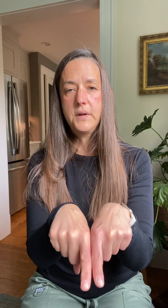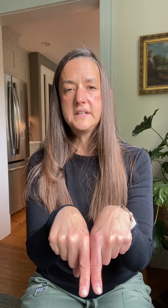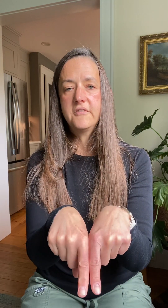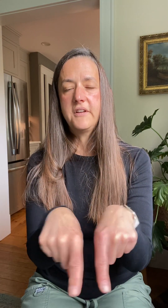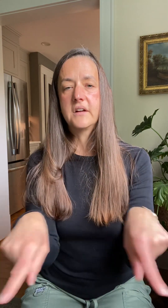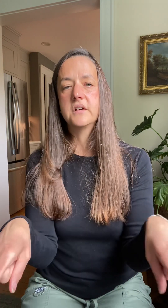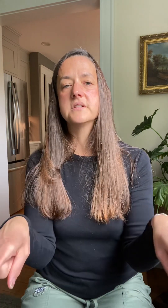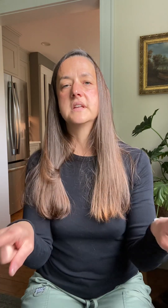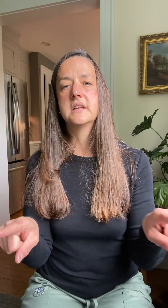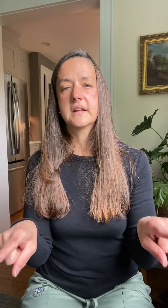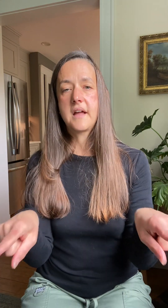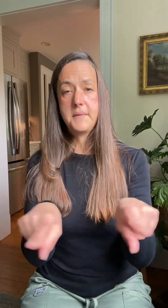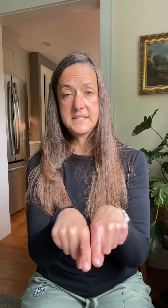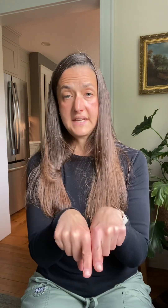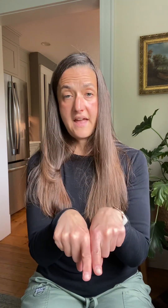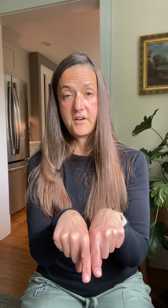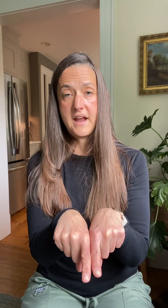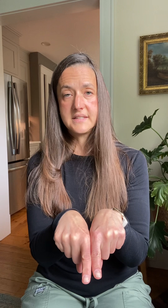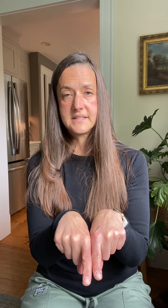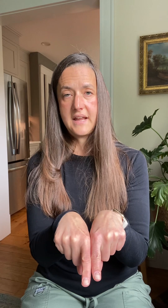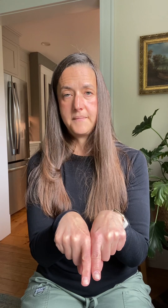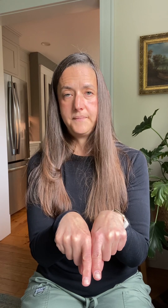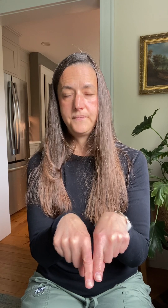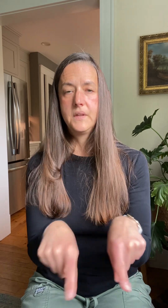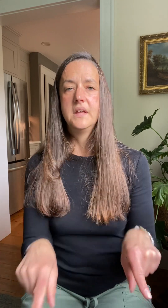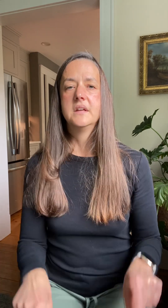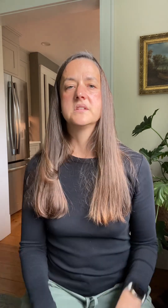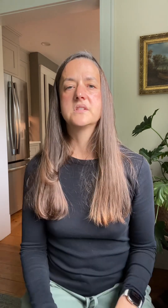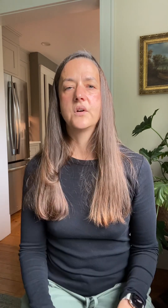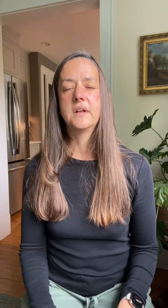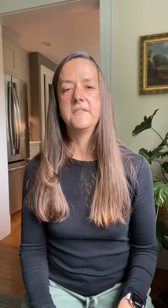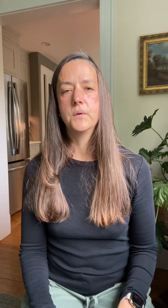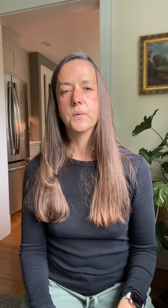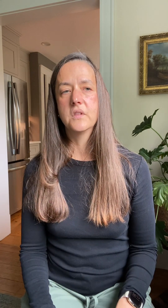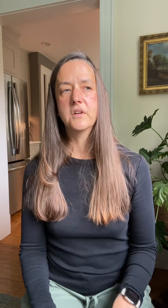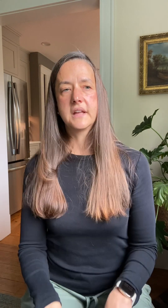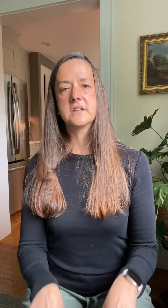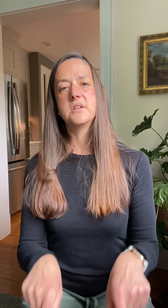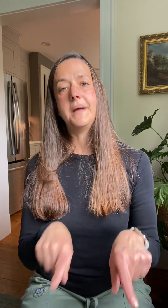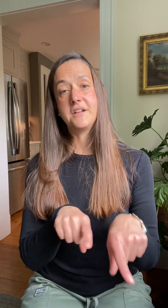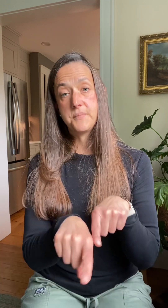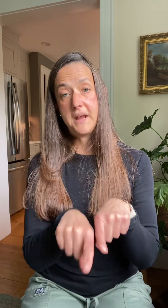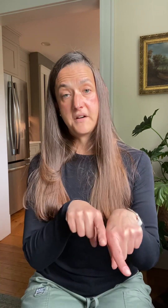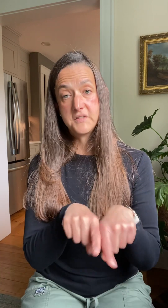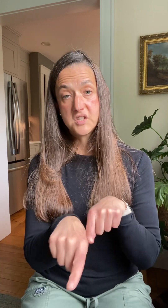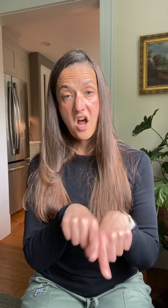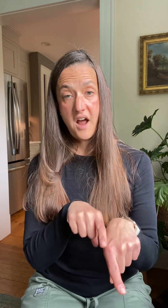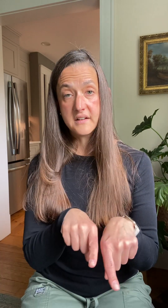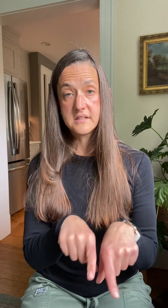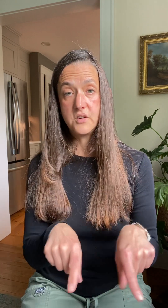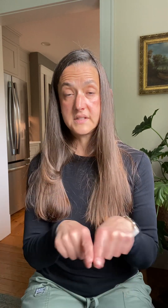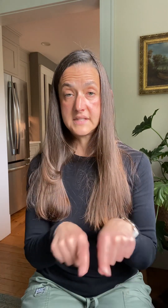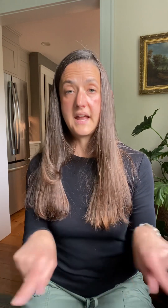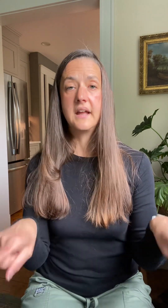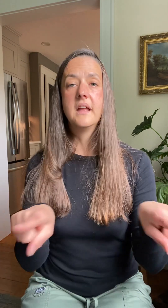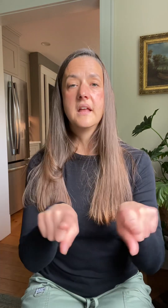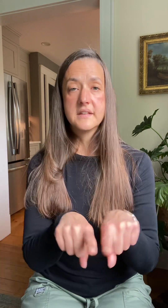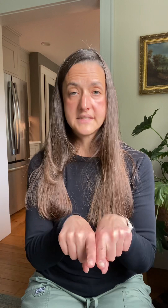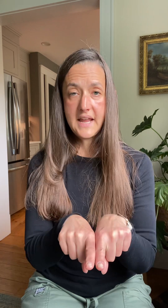pointing fingers coming together as same. So if you were looking to match a pair of socks, you could say